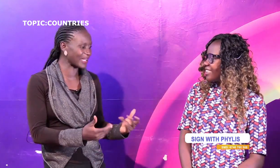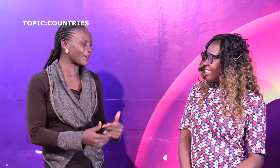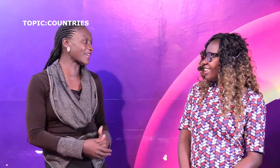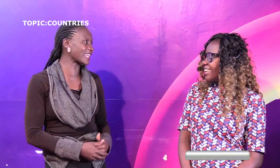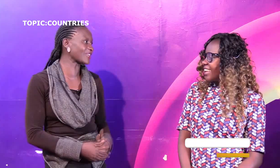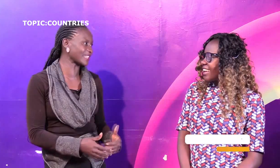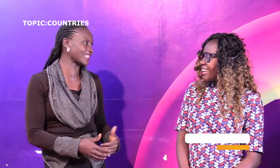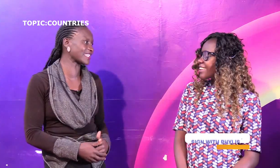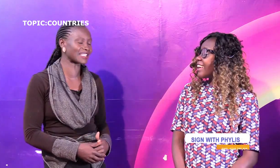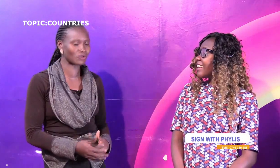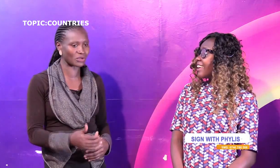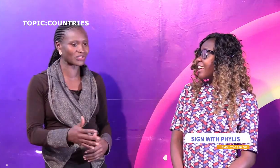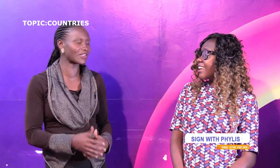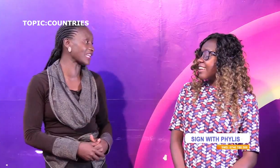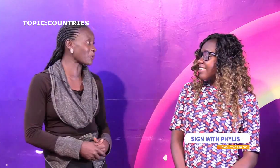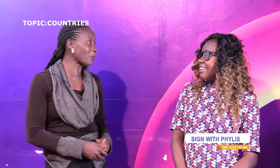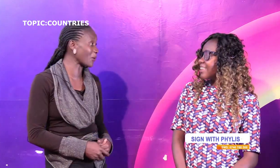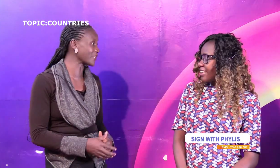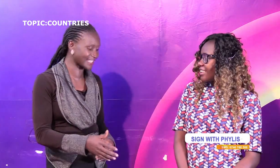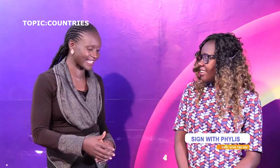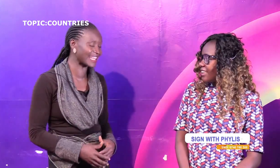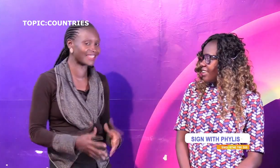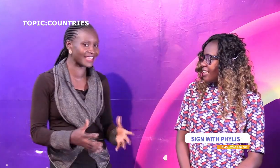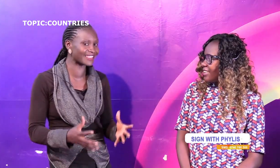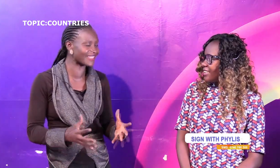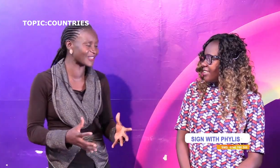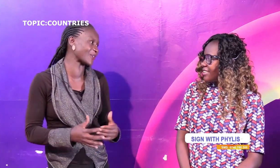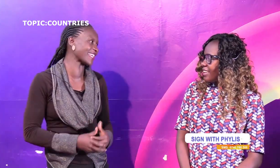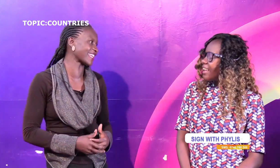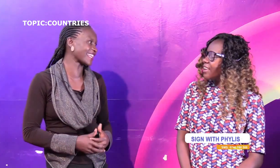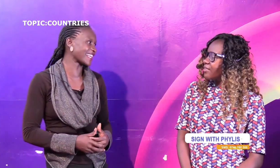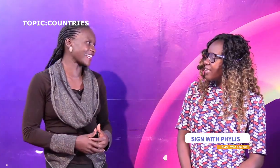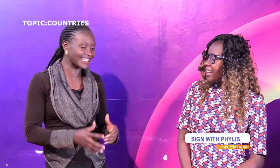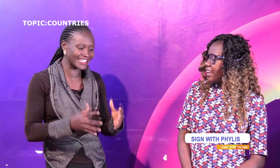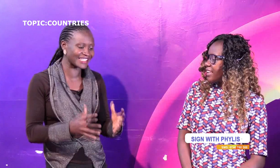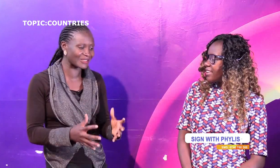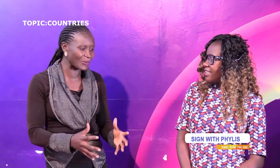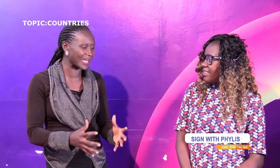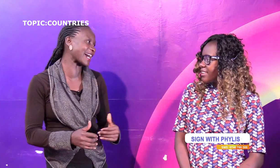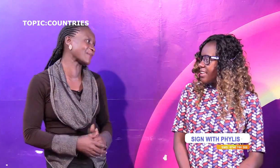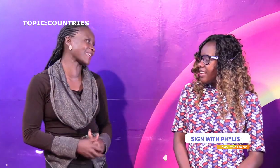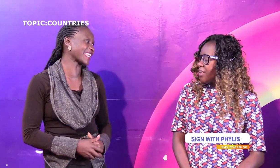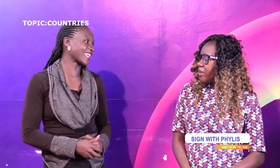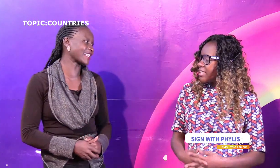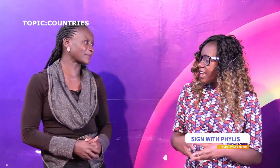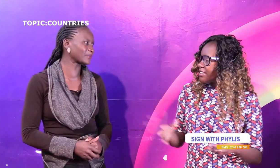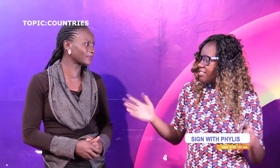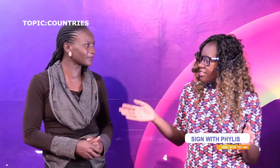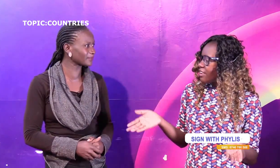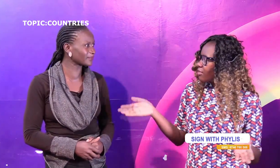again on this site as we continue learning more on this site. I think it is enjoying. I will. It is welcoming. But I just have a few